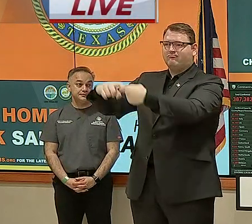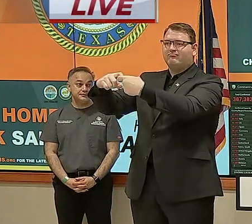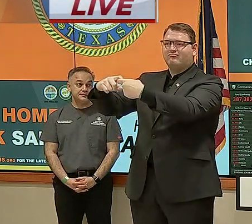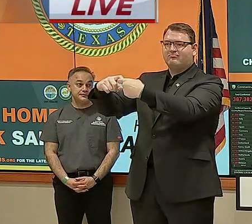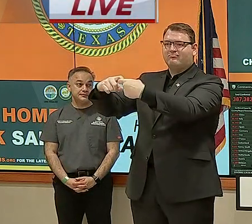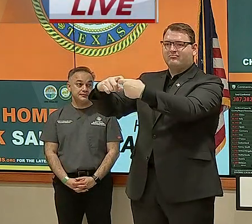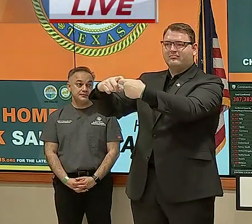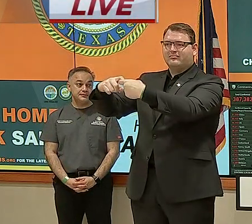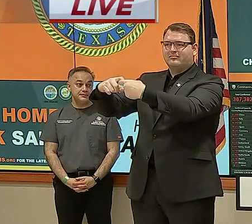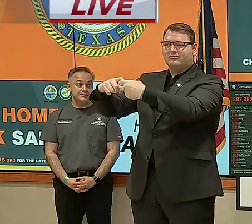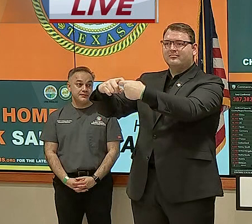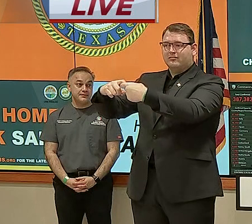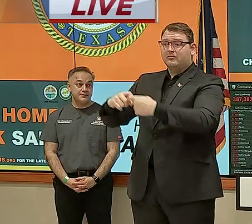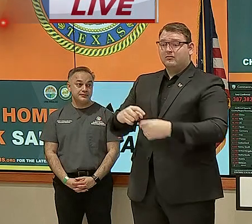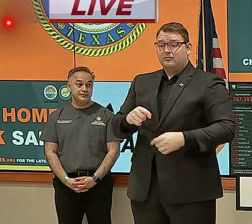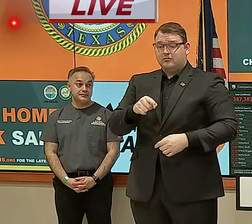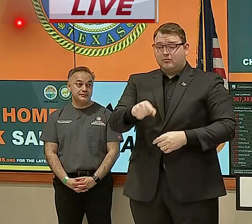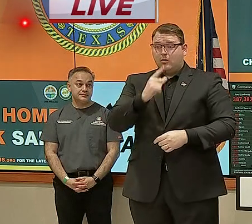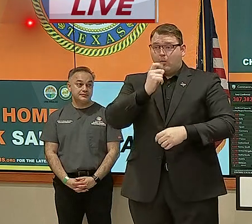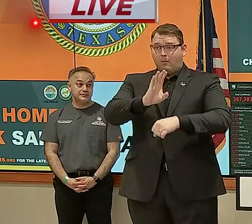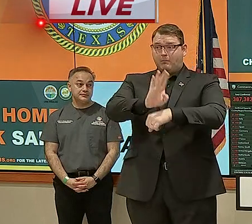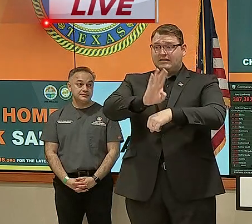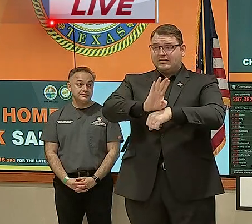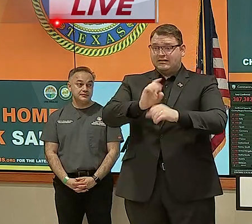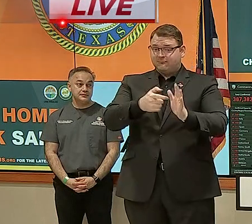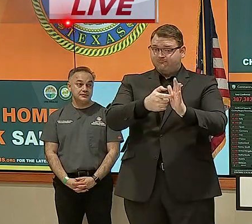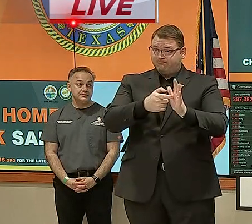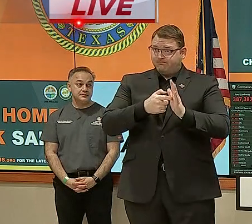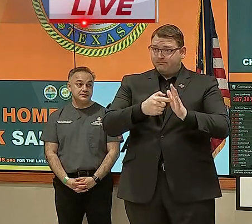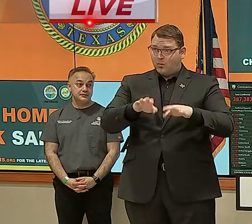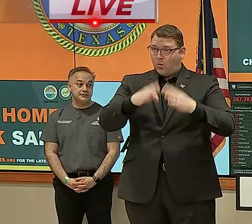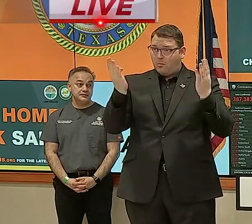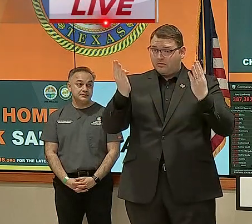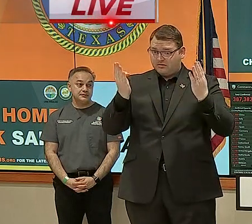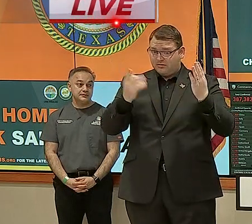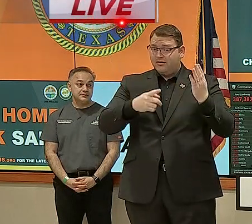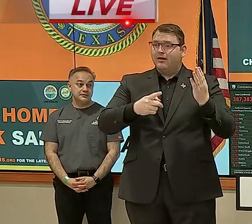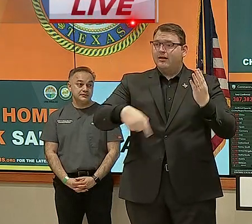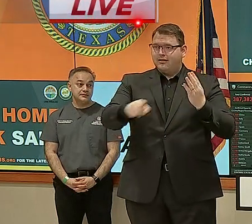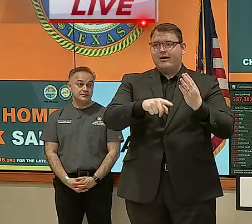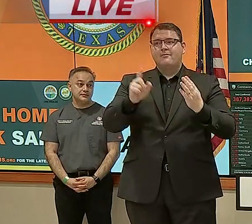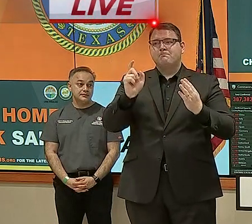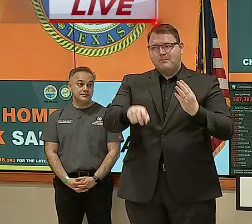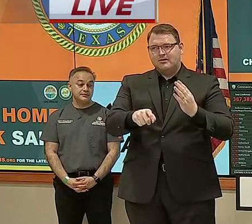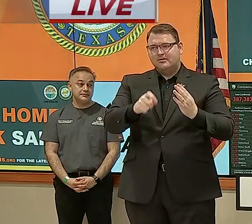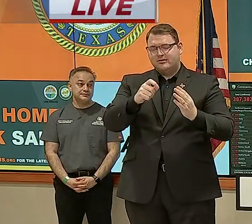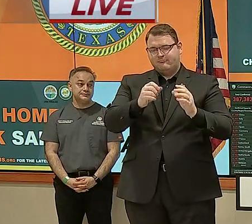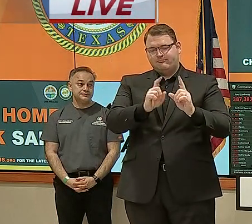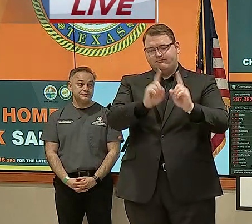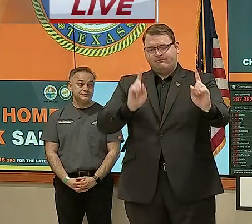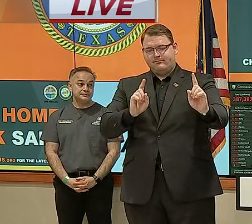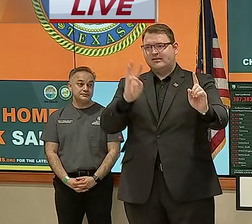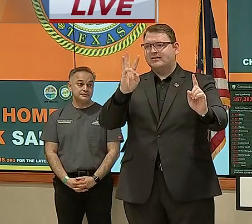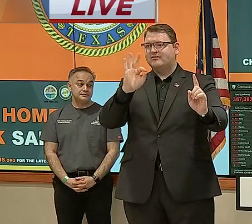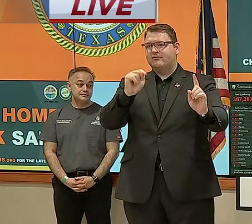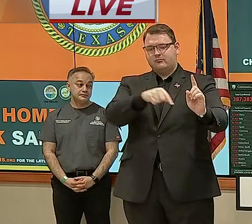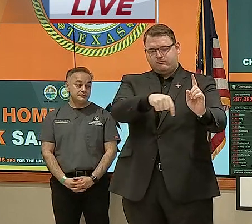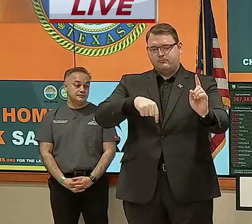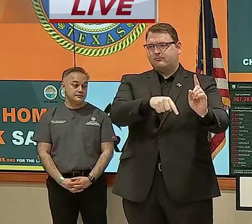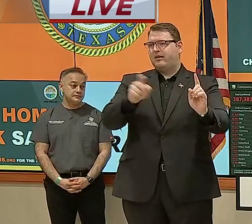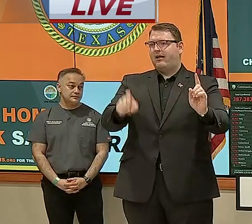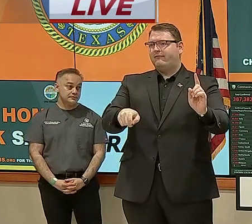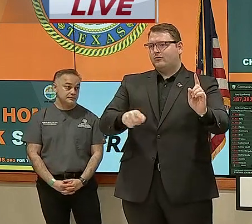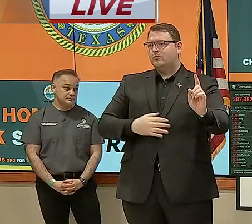social distancing requirement to the best extent possible. Restaurants remain